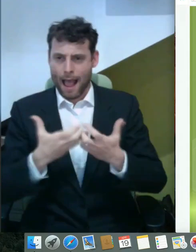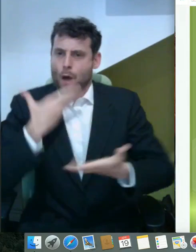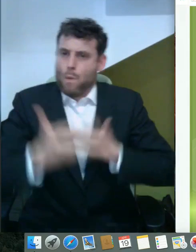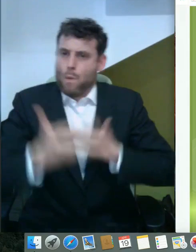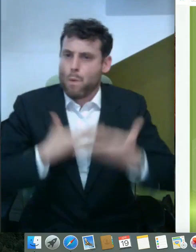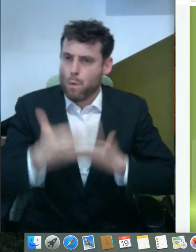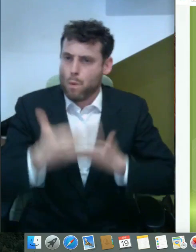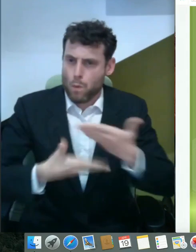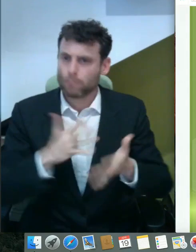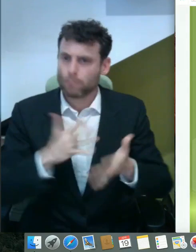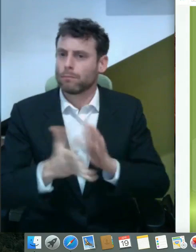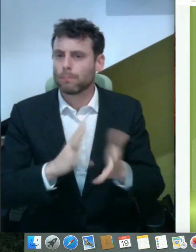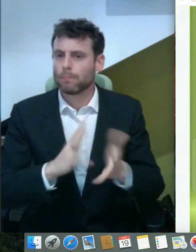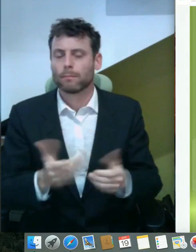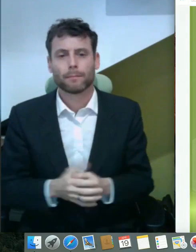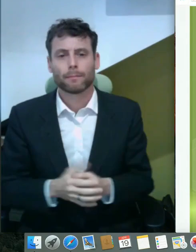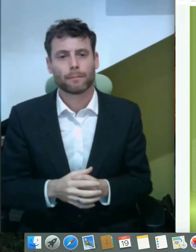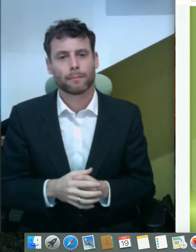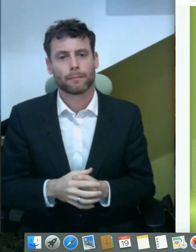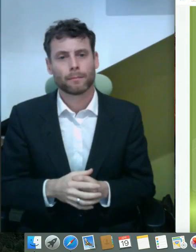visual language.